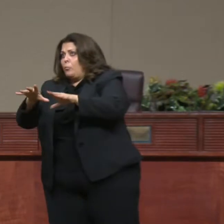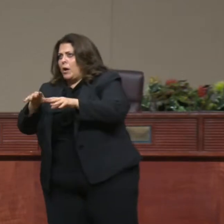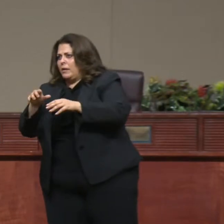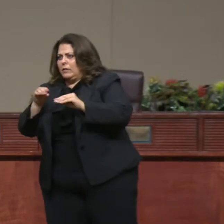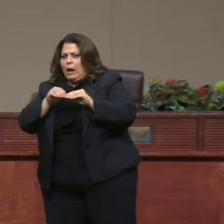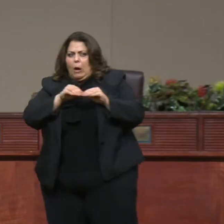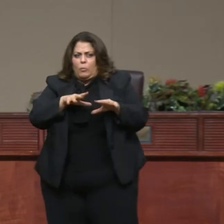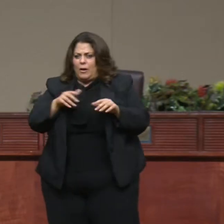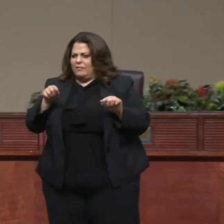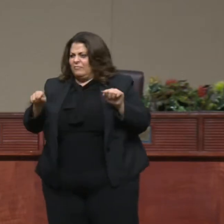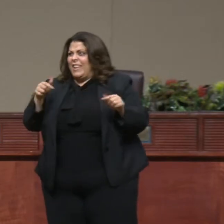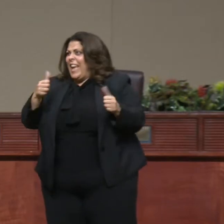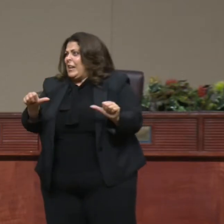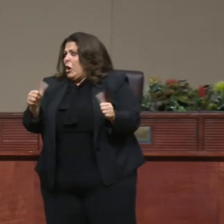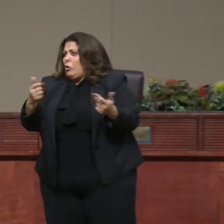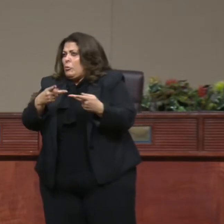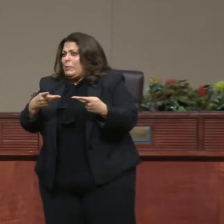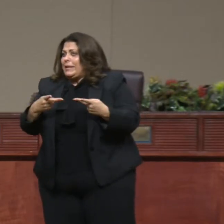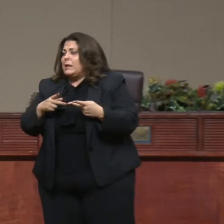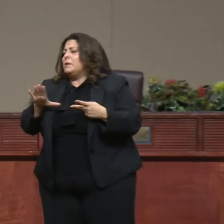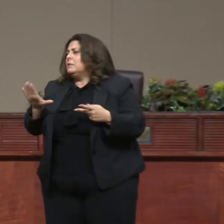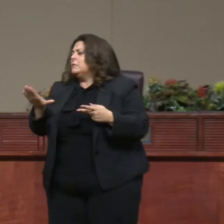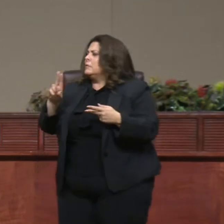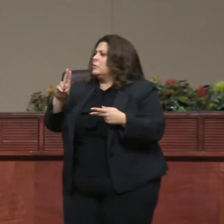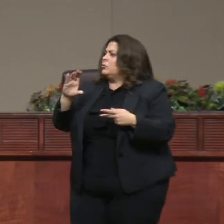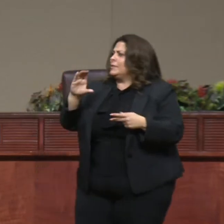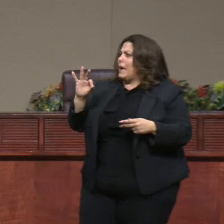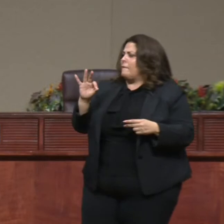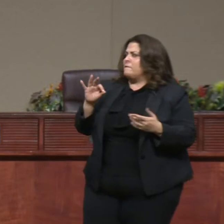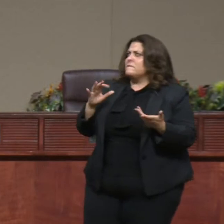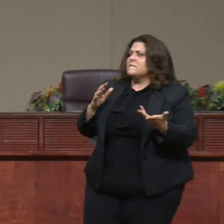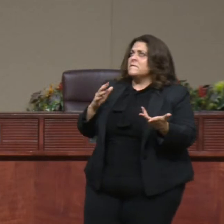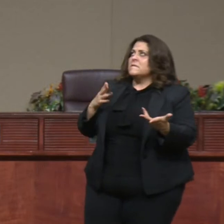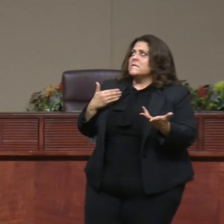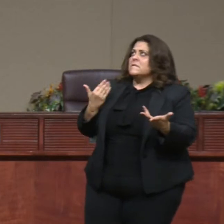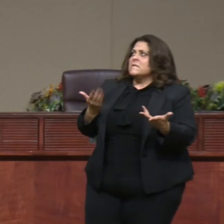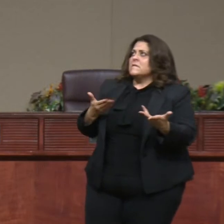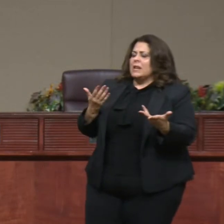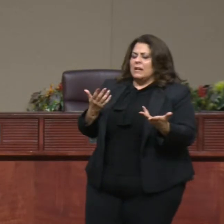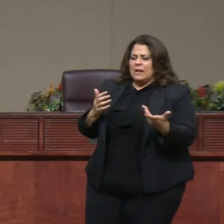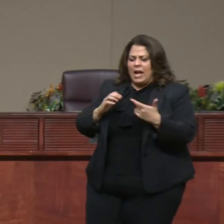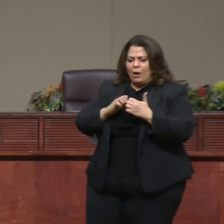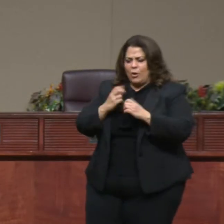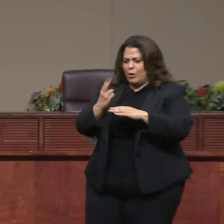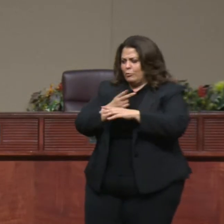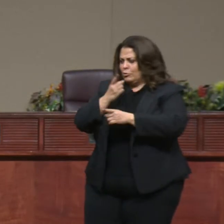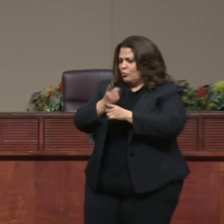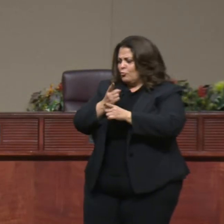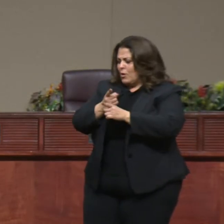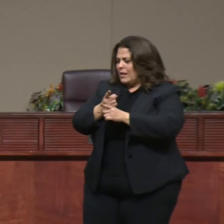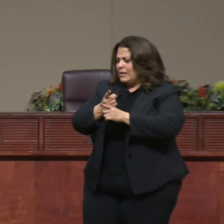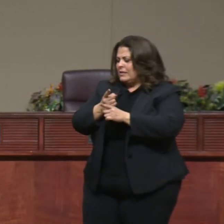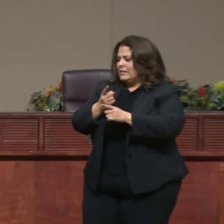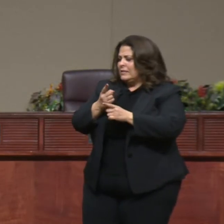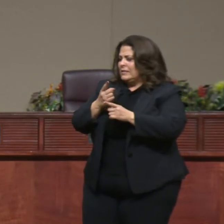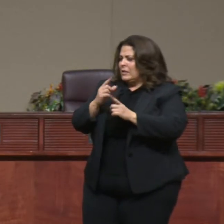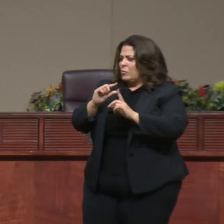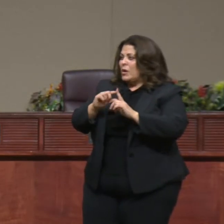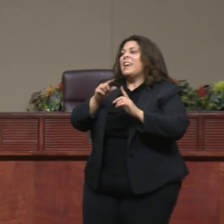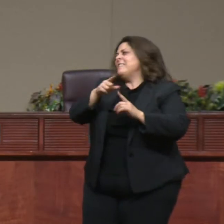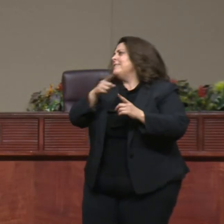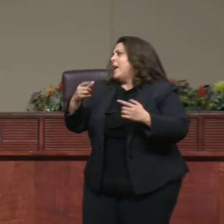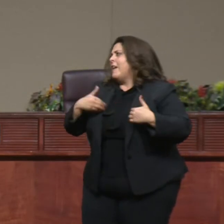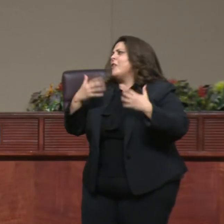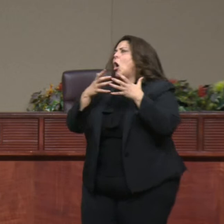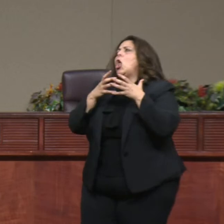So, I mean, given the idea that UCF has, I'm trying to use the right vernacular, a lot of kids, a lot